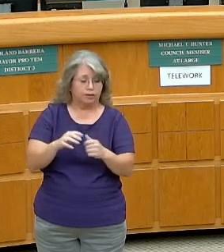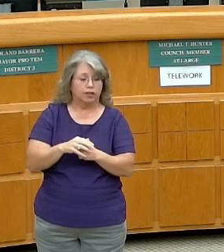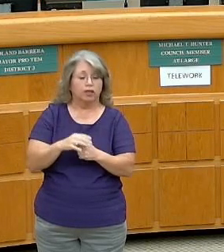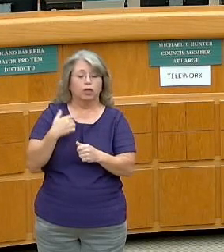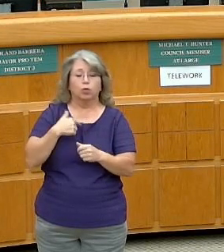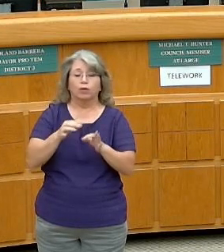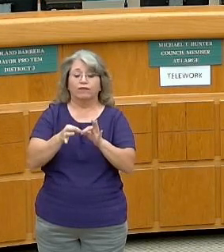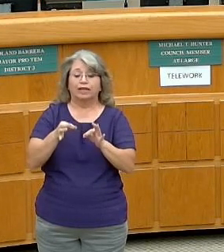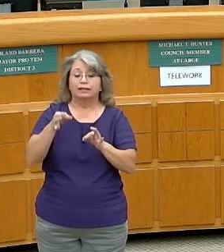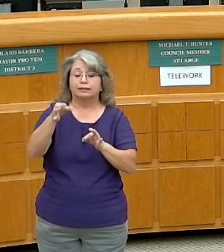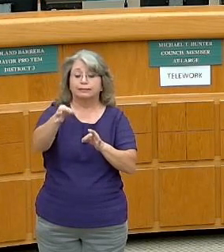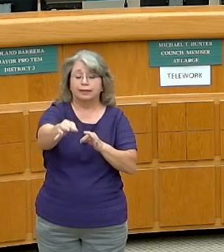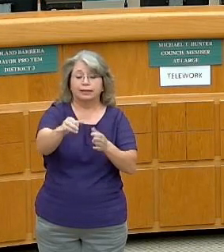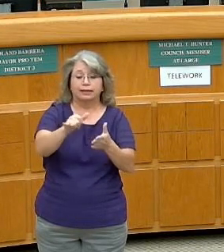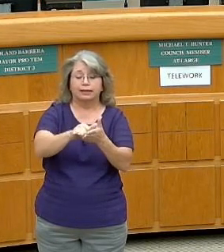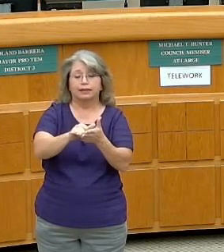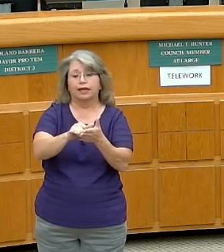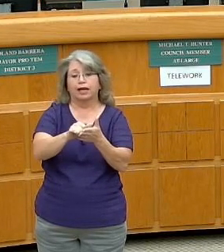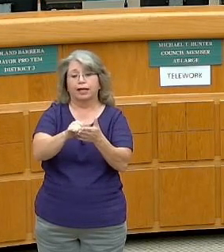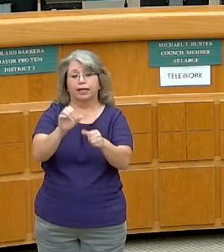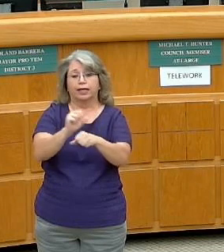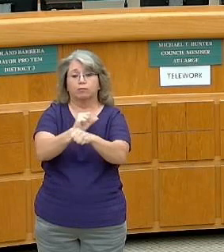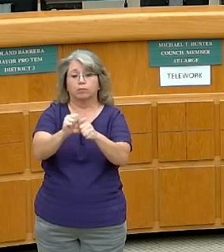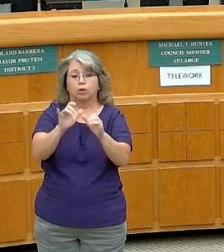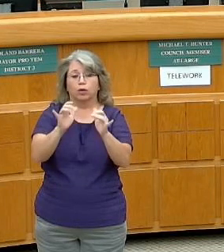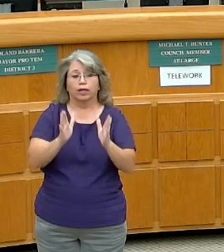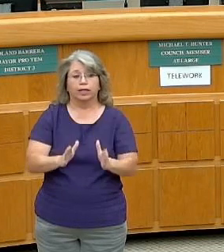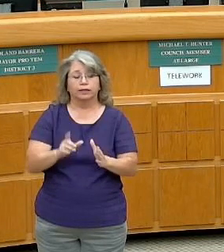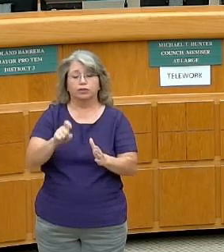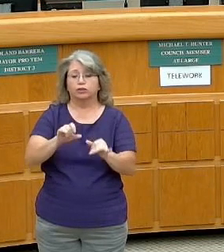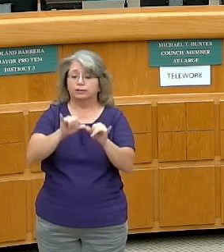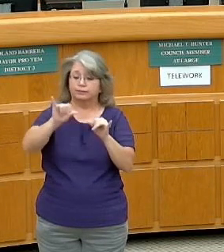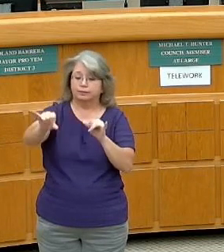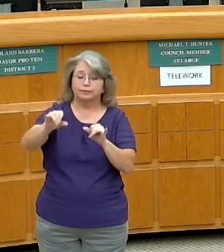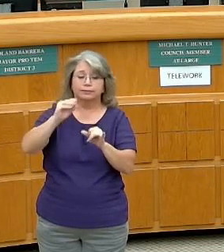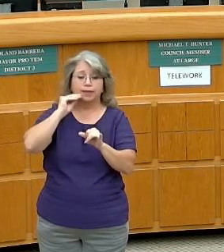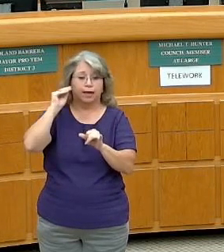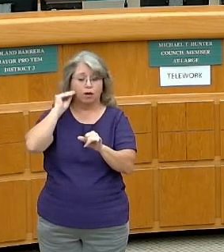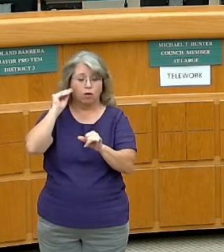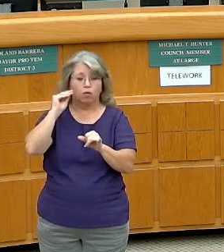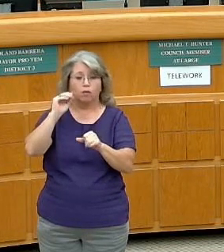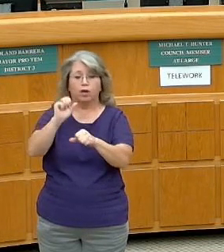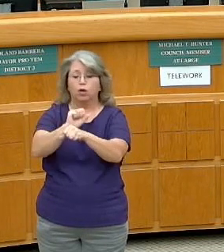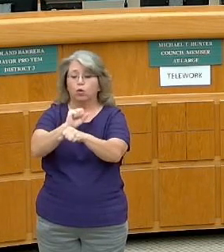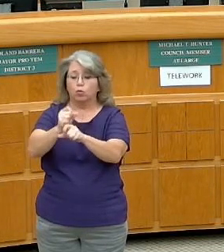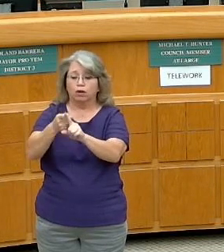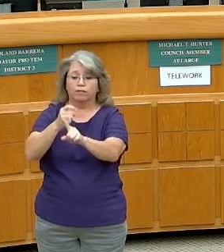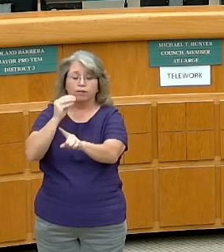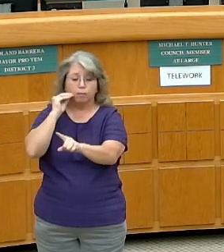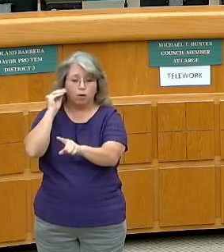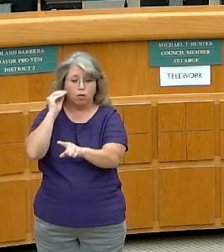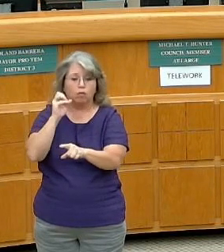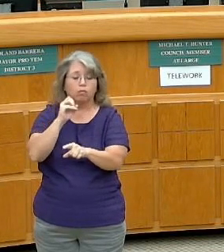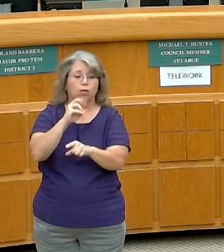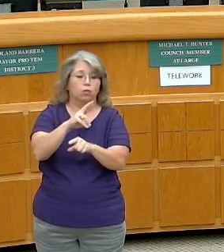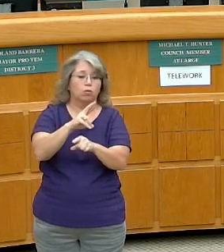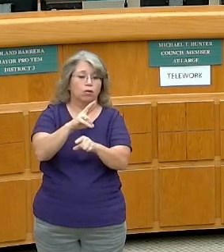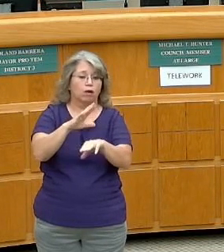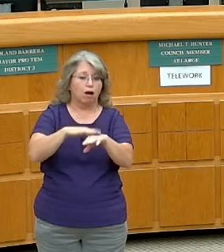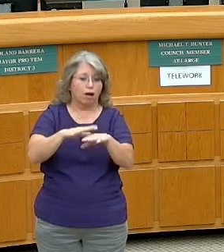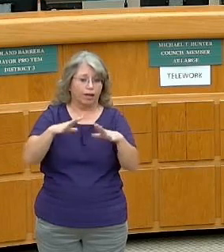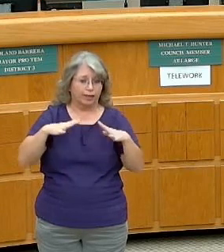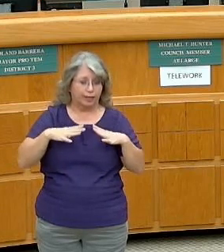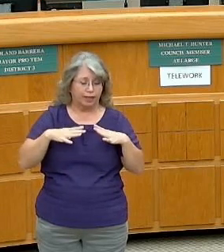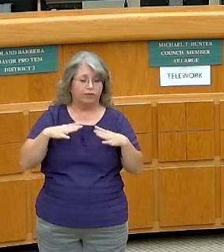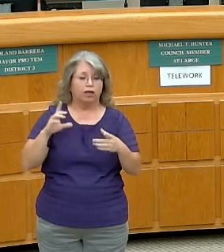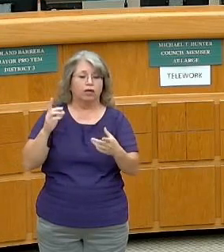home on administrative paid leave or teleworking from home now through April 30th or up to April 30th. So basically,